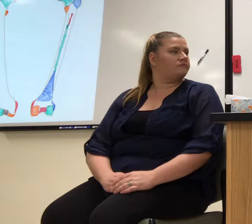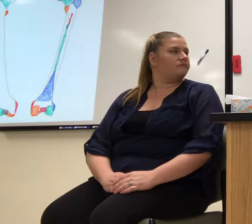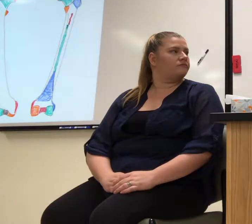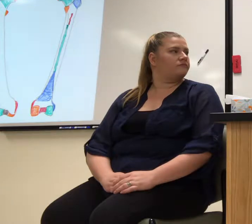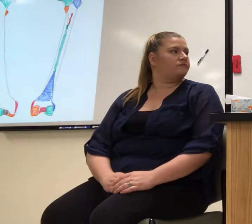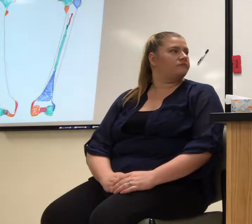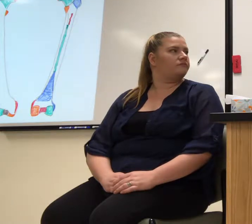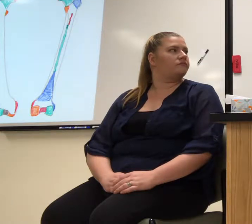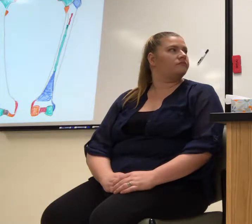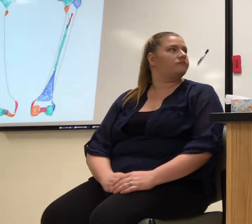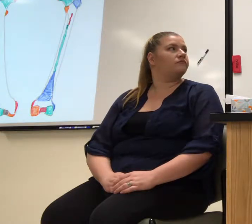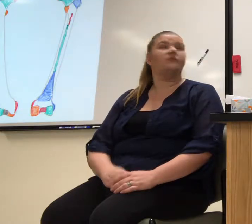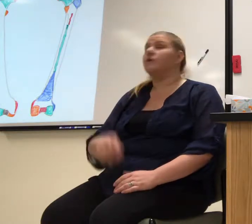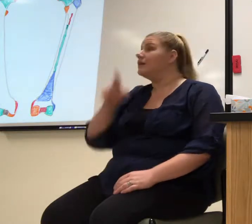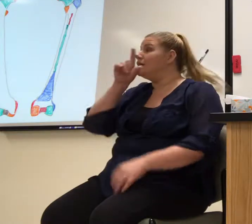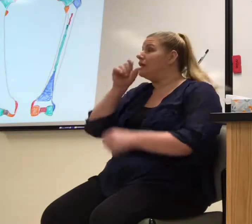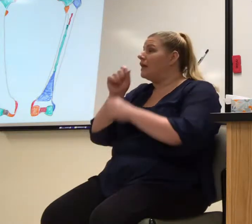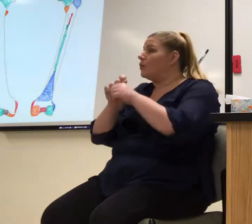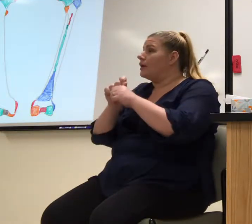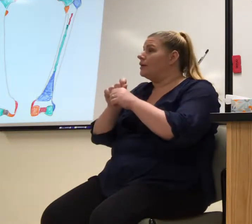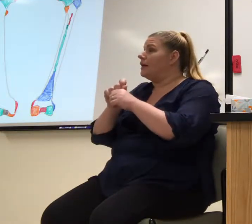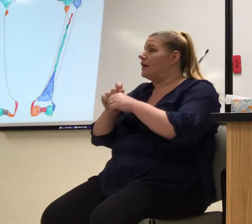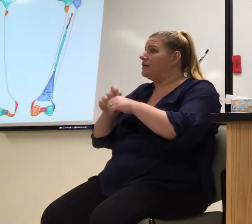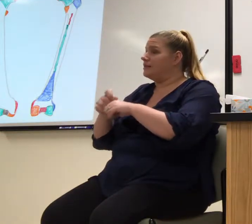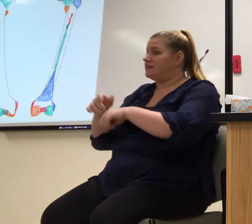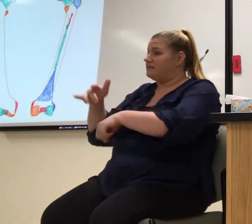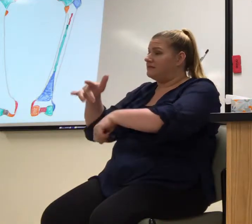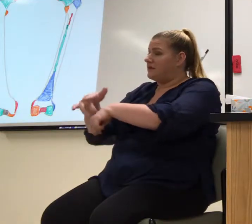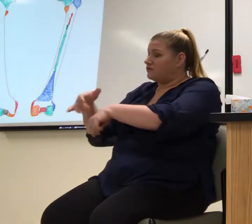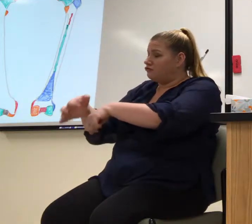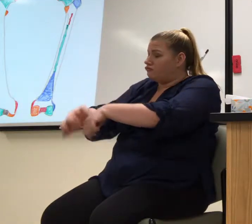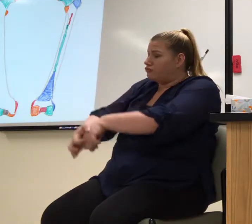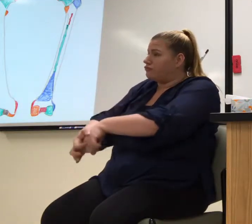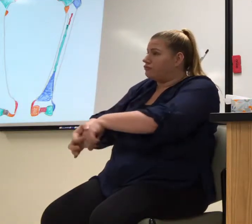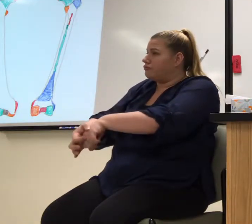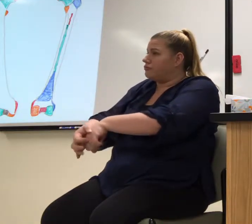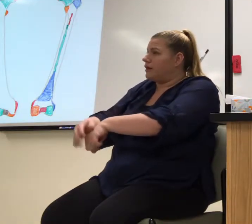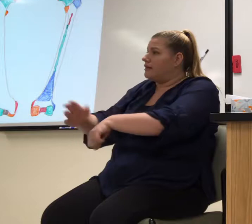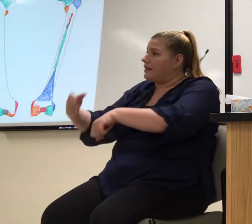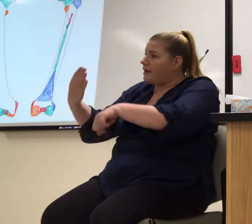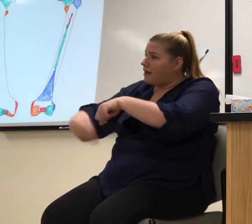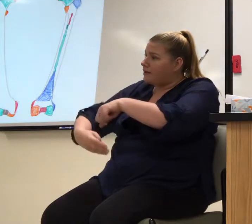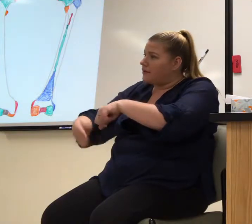And so it literally sits right at the end on that surface. Okay.